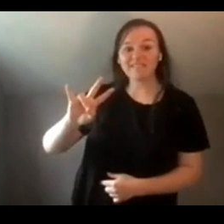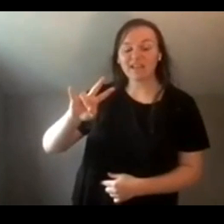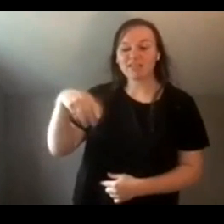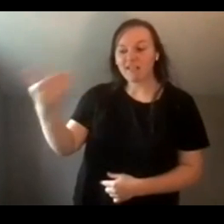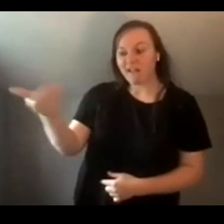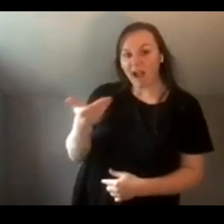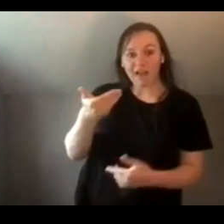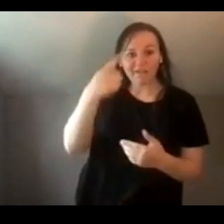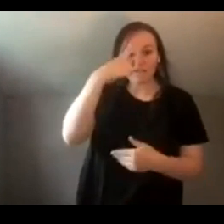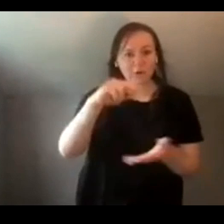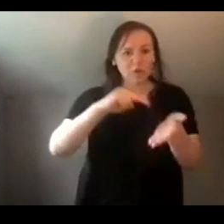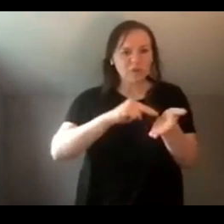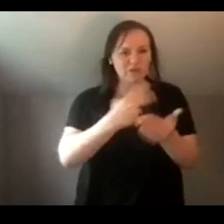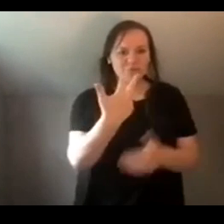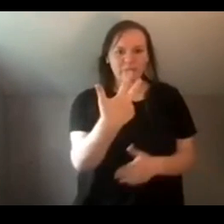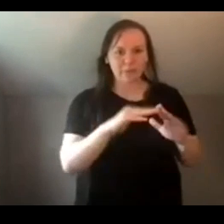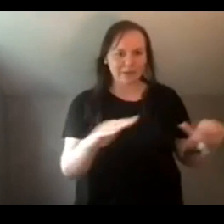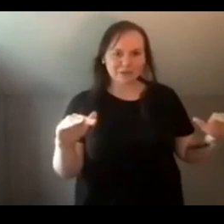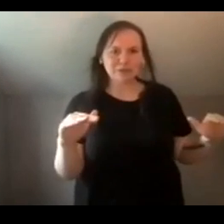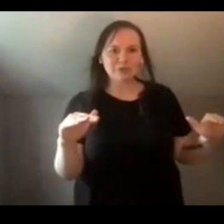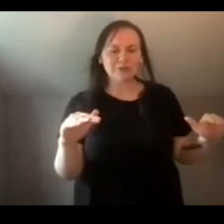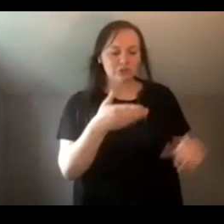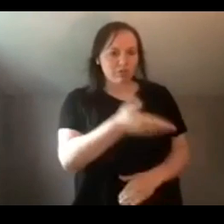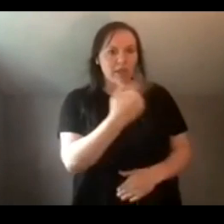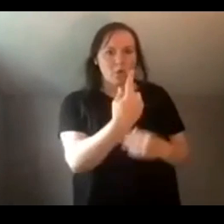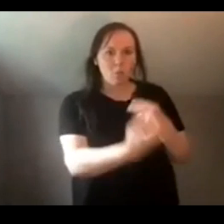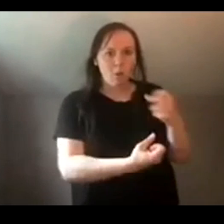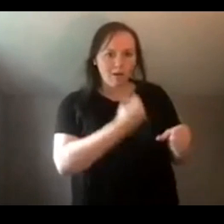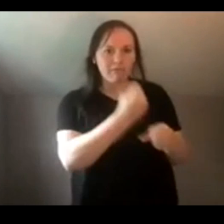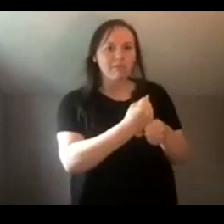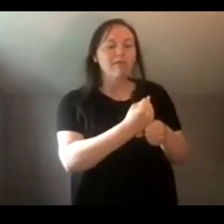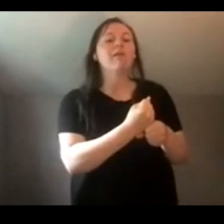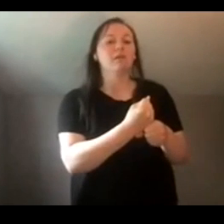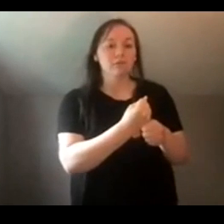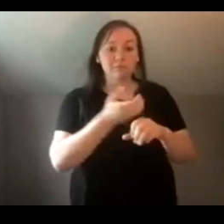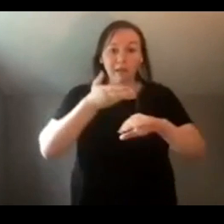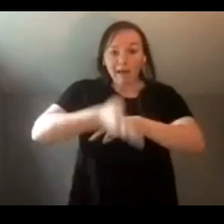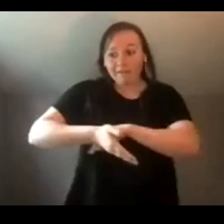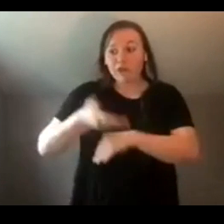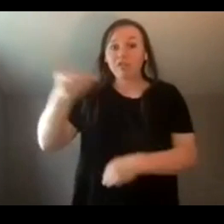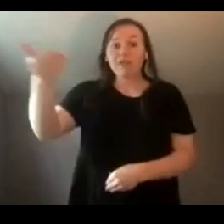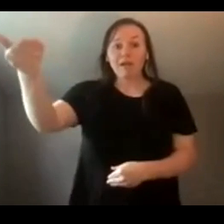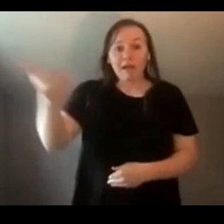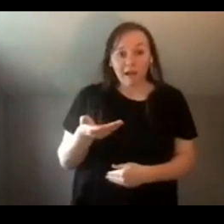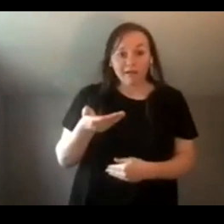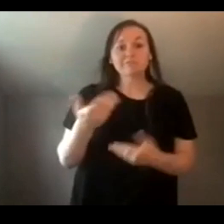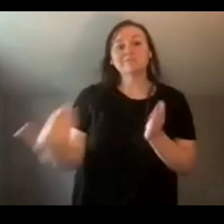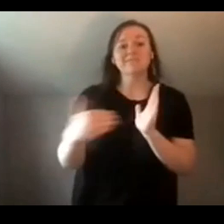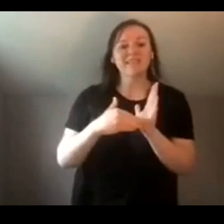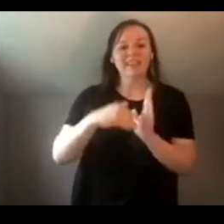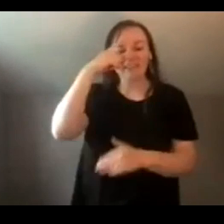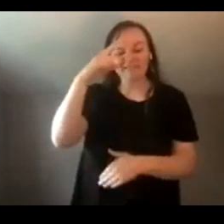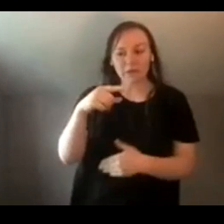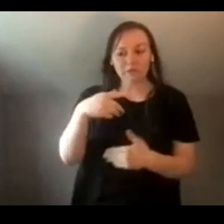3 children. She was there for 1 year. After that, she was hired out again to nurse 3